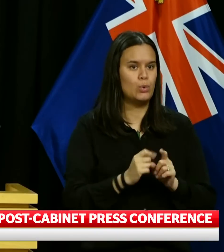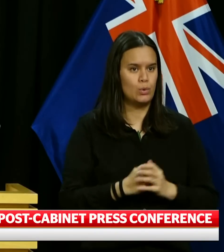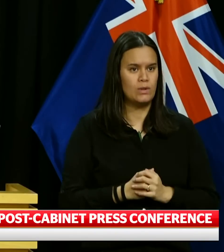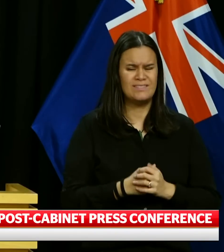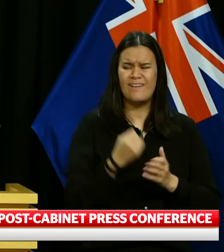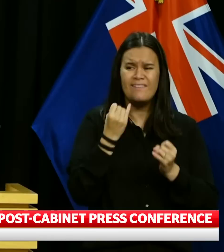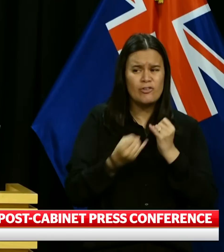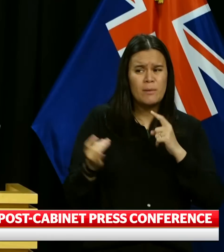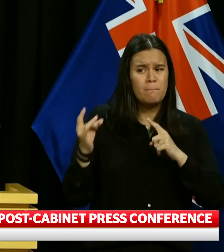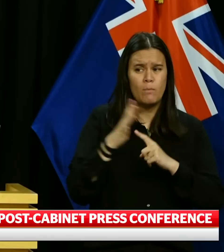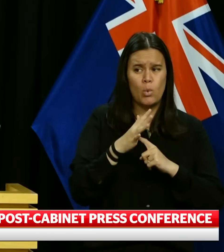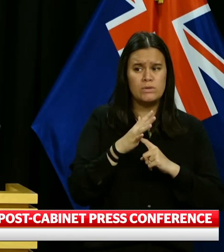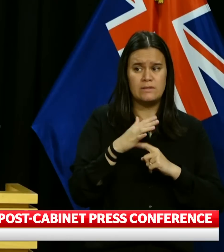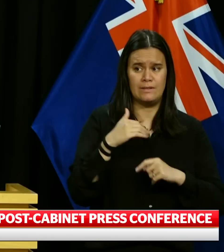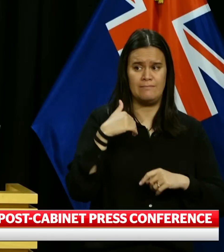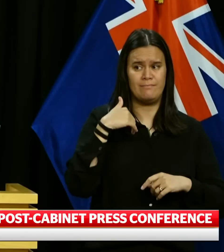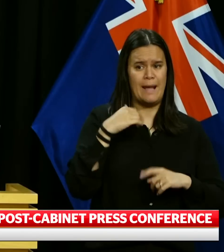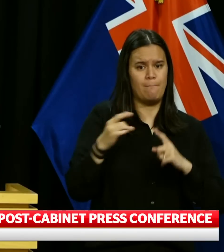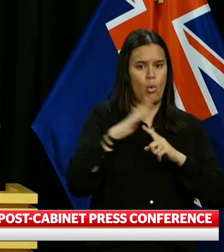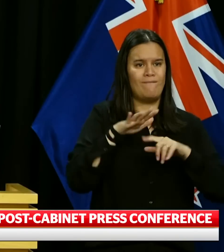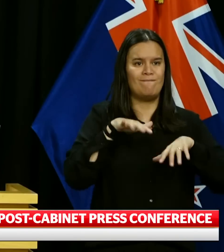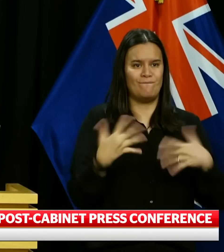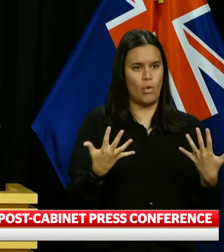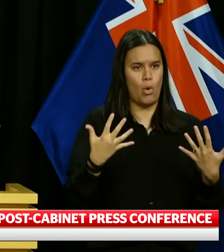important part of a functioning democracy.